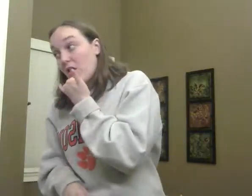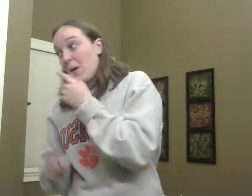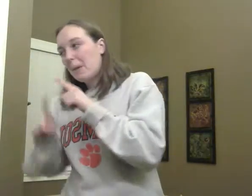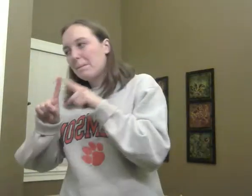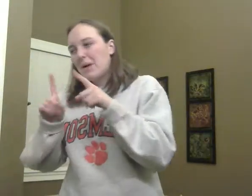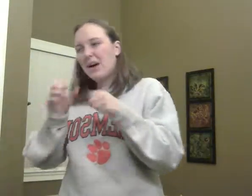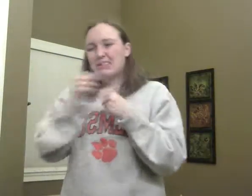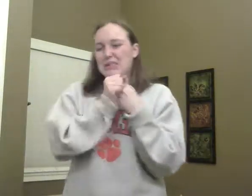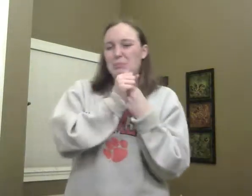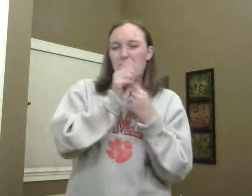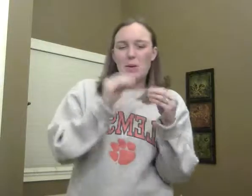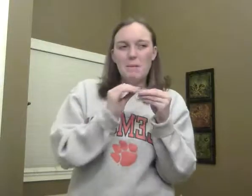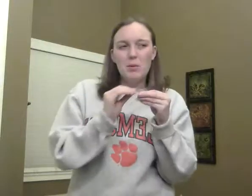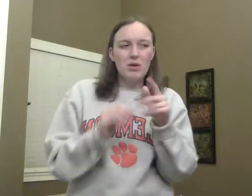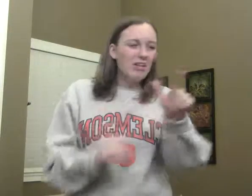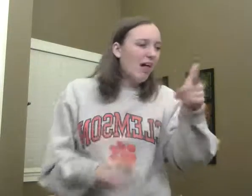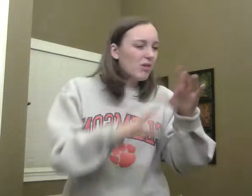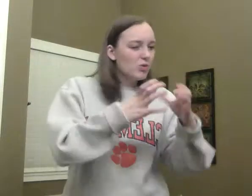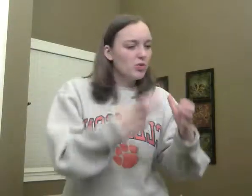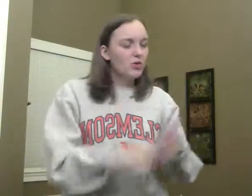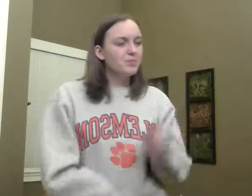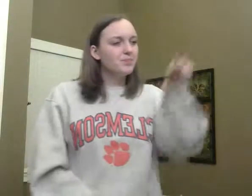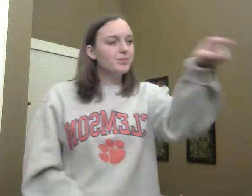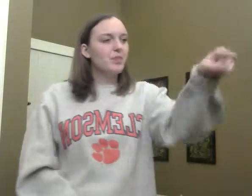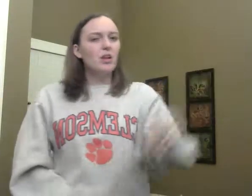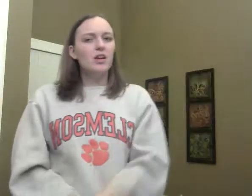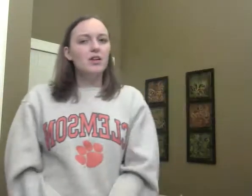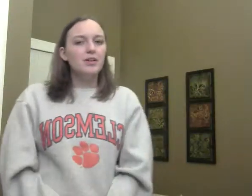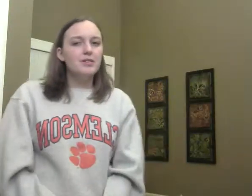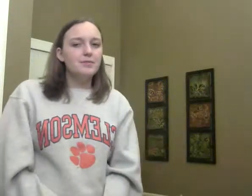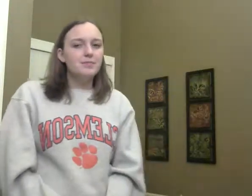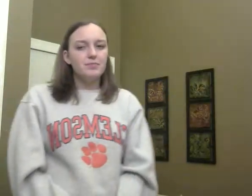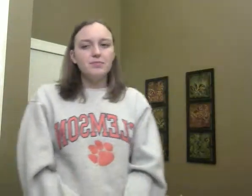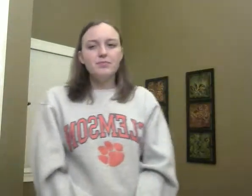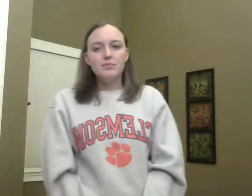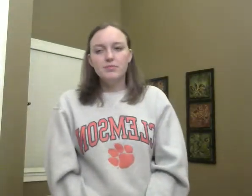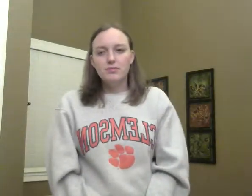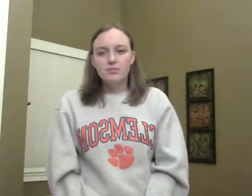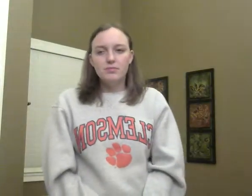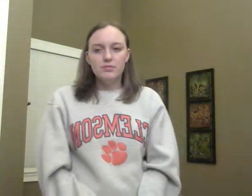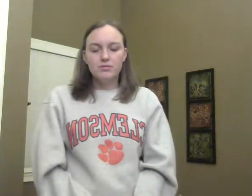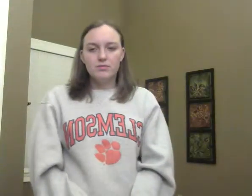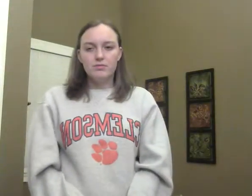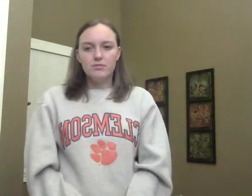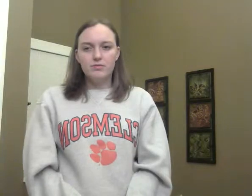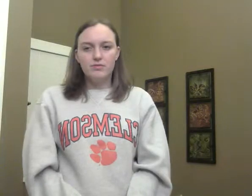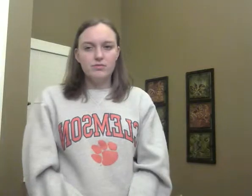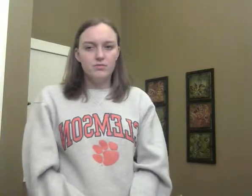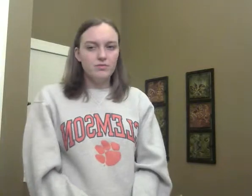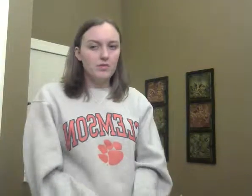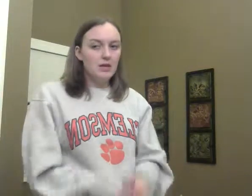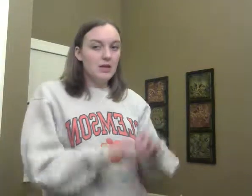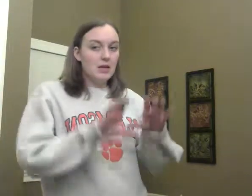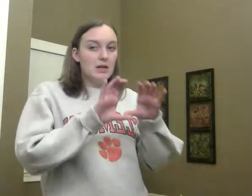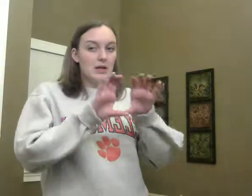a little bit more. Jada, can you share that with us, please? In paragraph 4, the last sentence says,